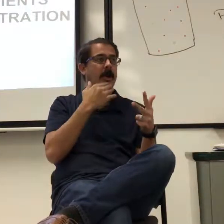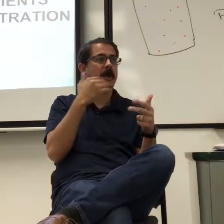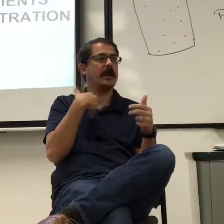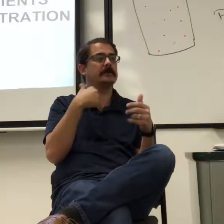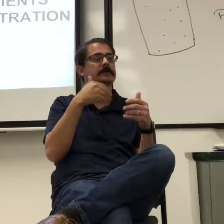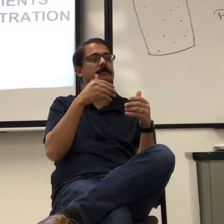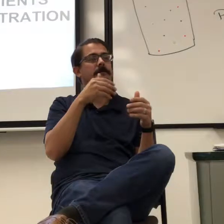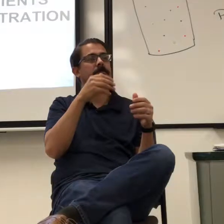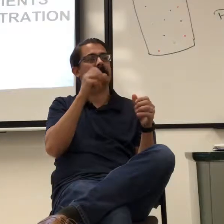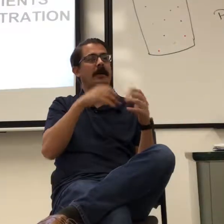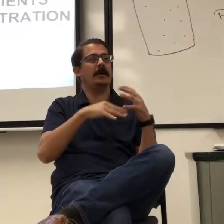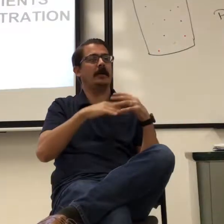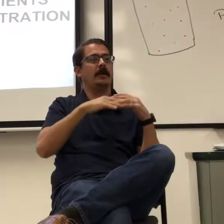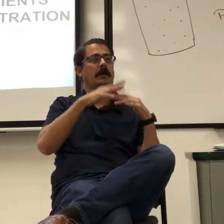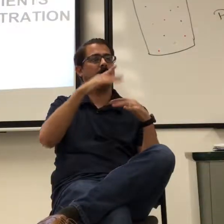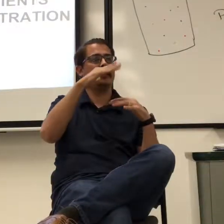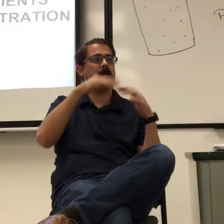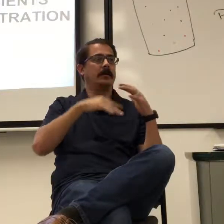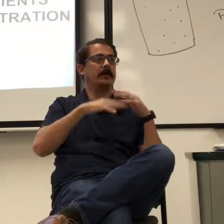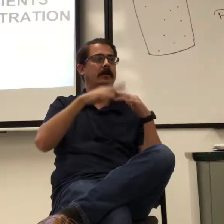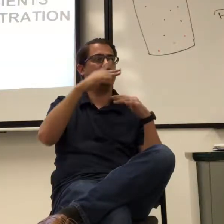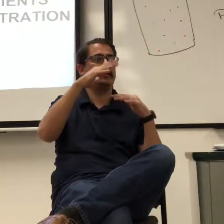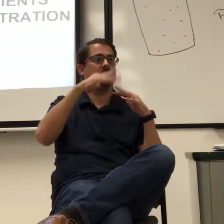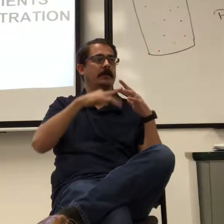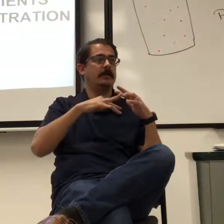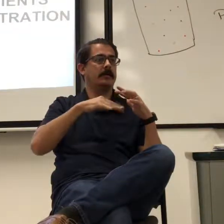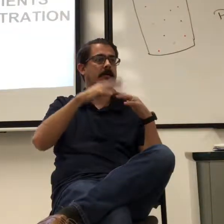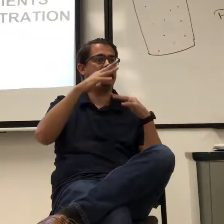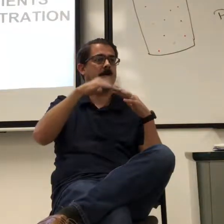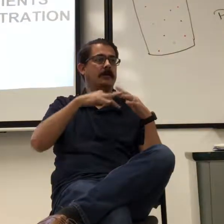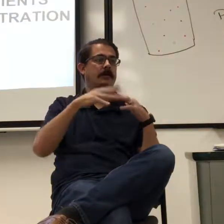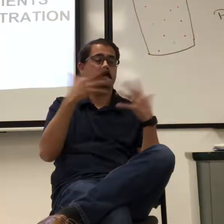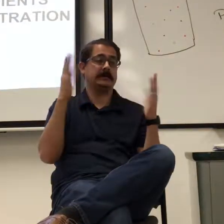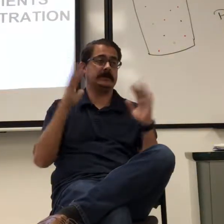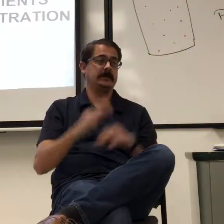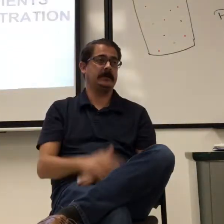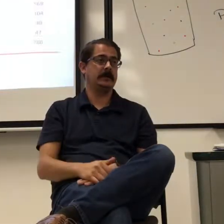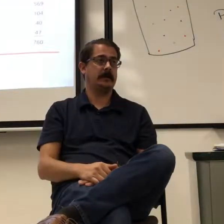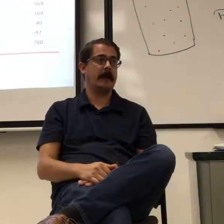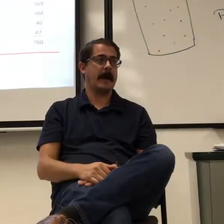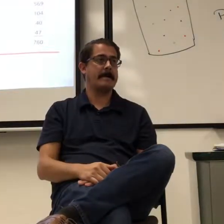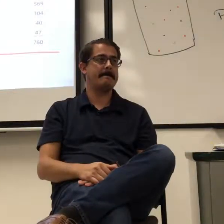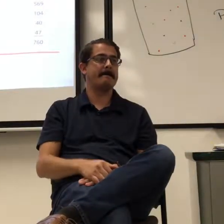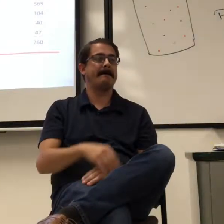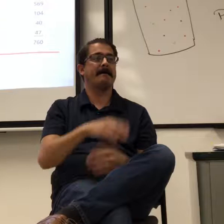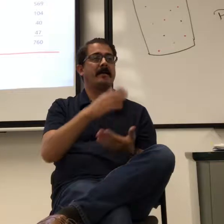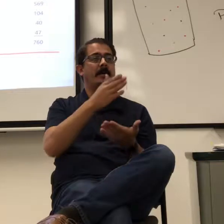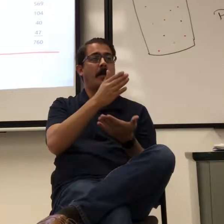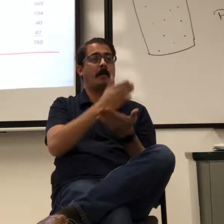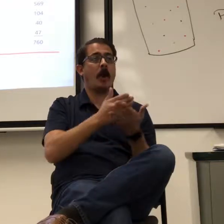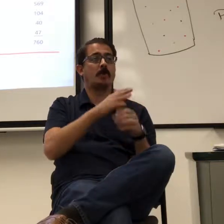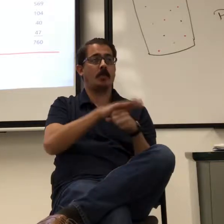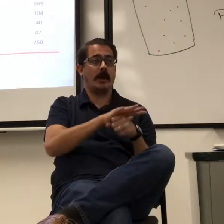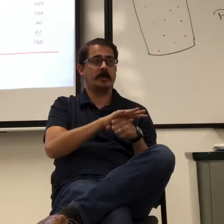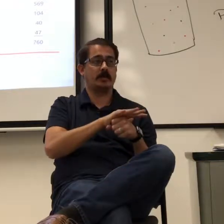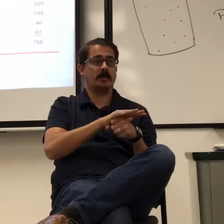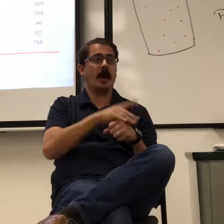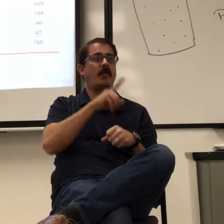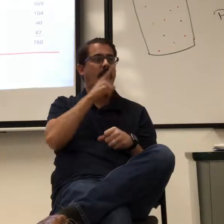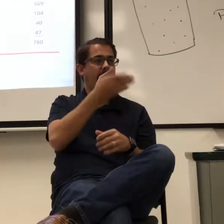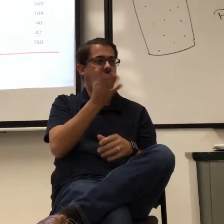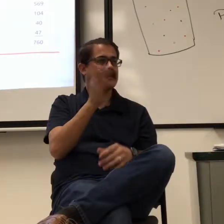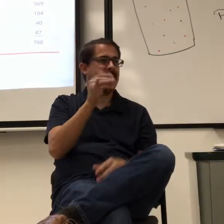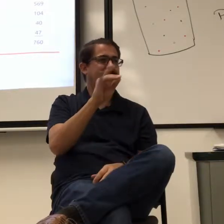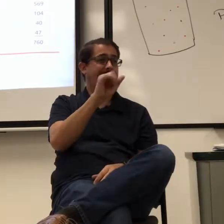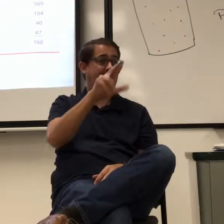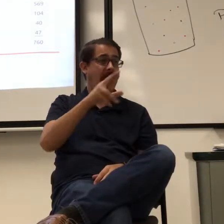high to low concentration. That's all it is. So when we talk about the partial pressure of real things like the air